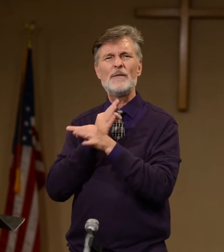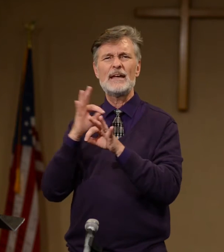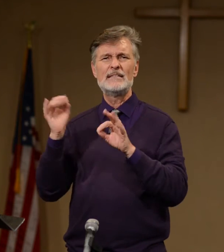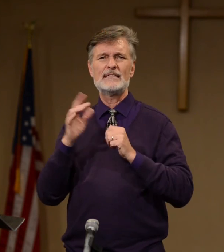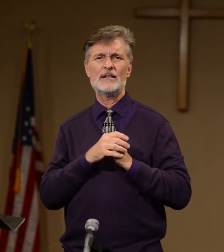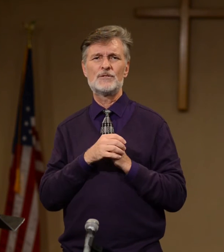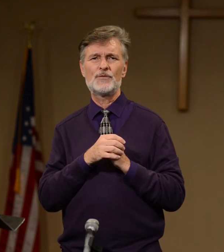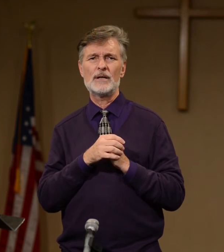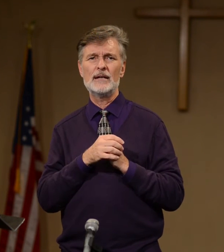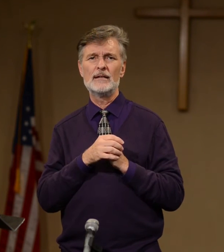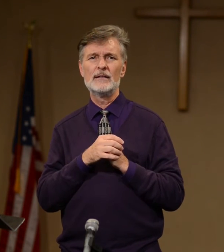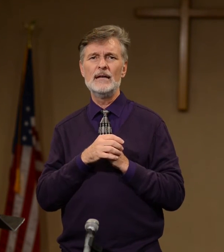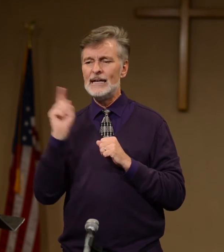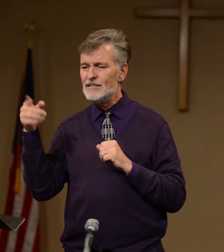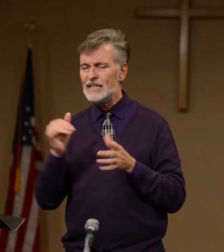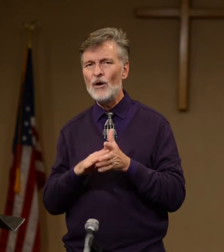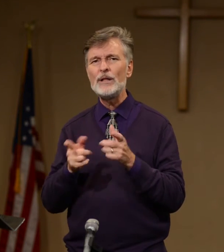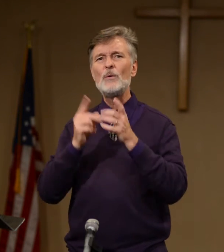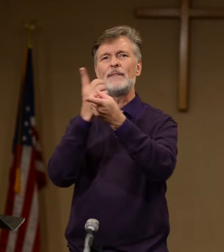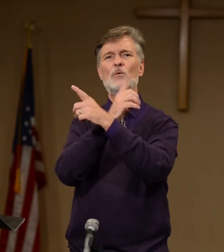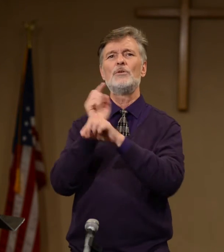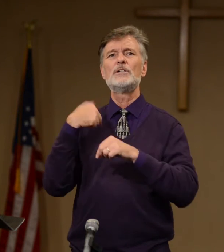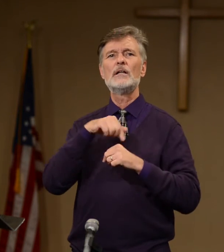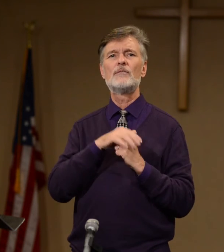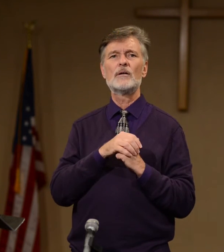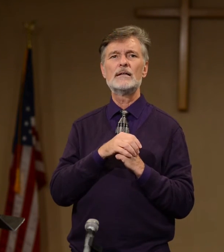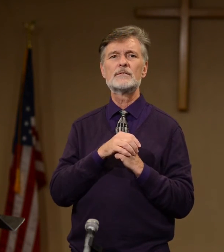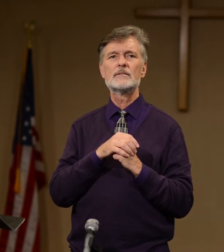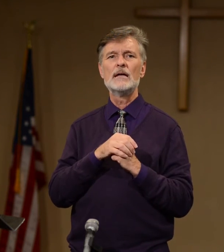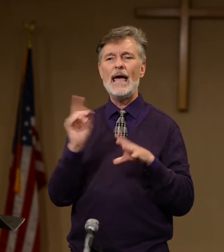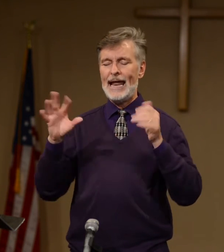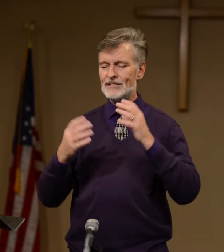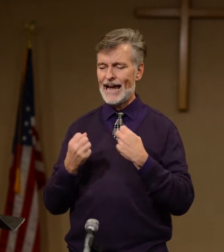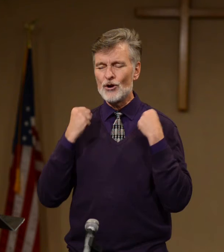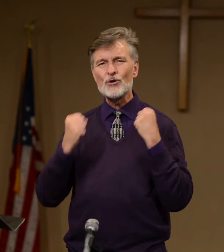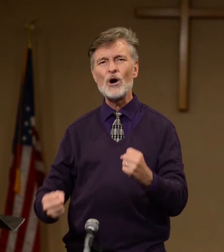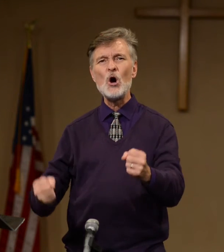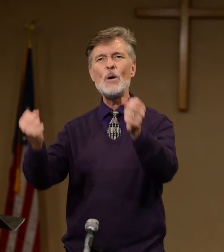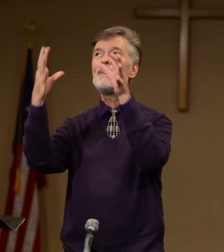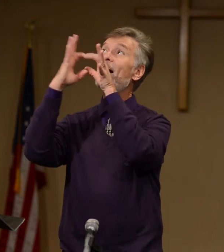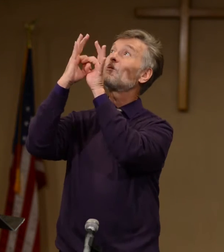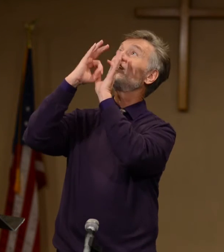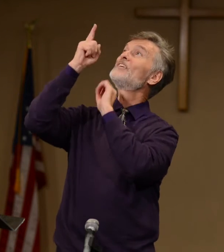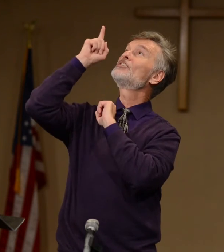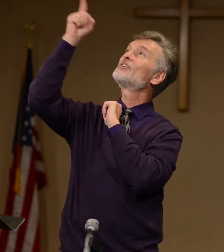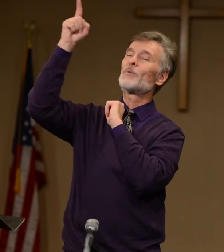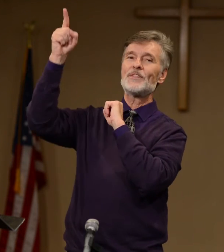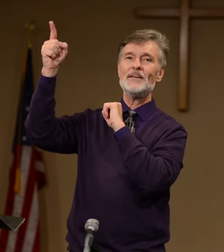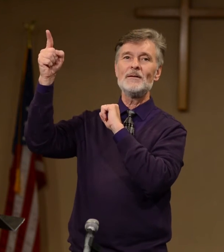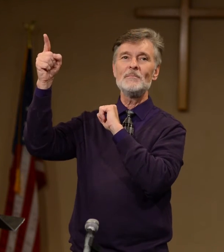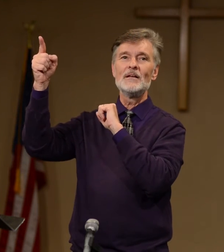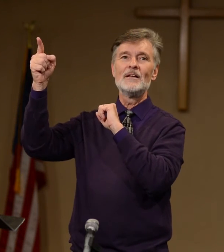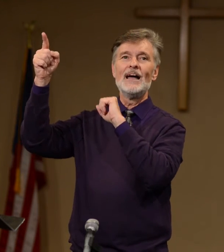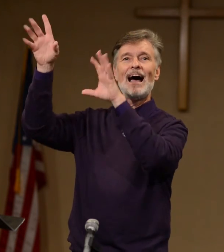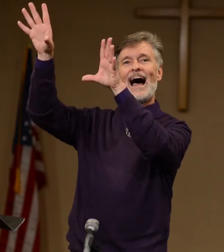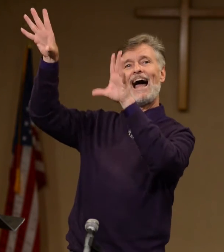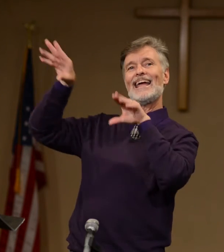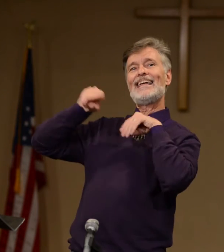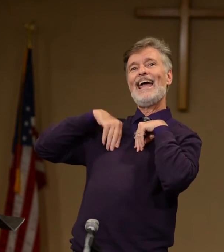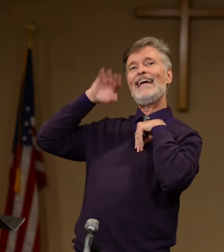can set us free. He's the only one that will deliver us. And as I grow in that relationship with him, I gain